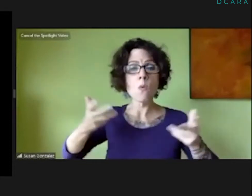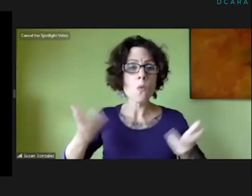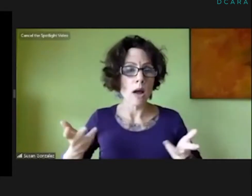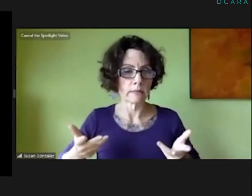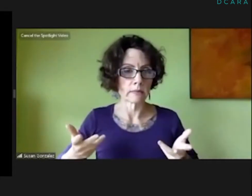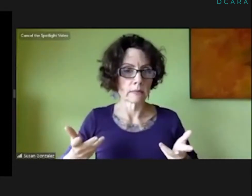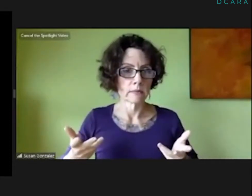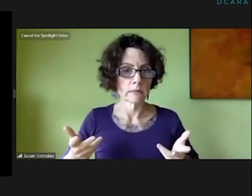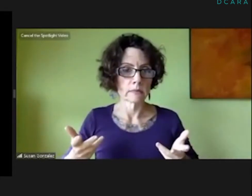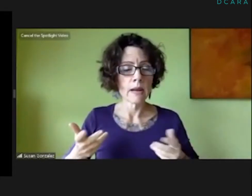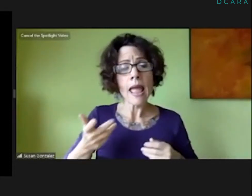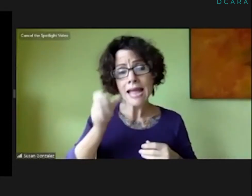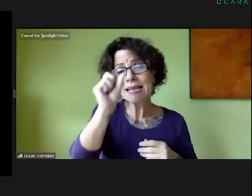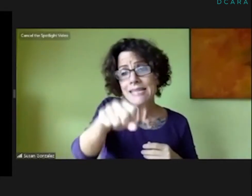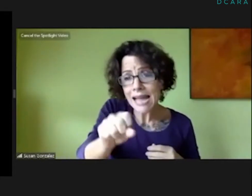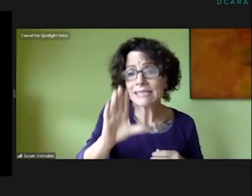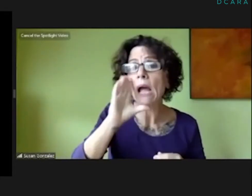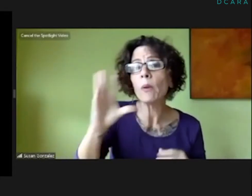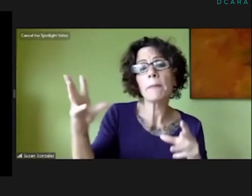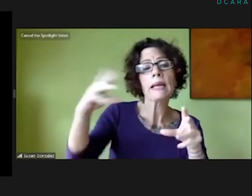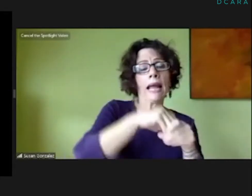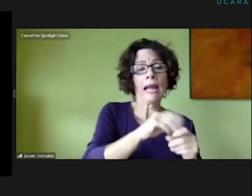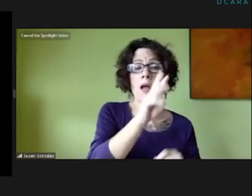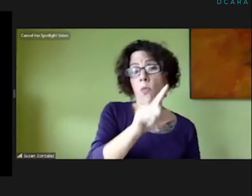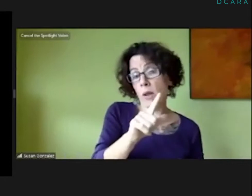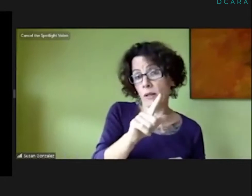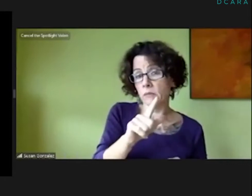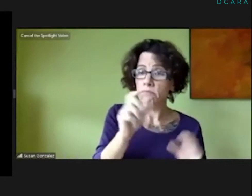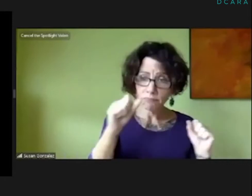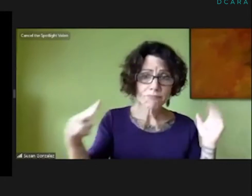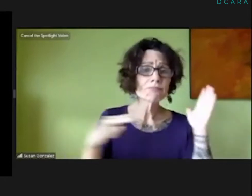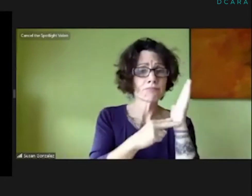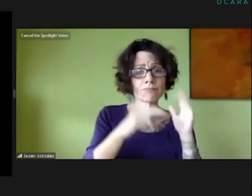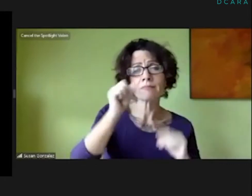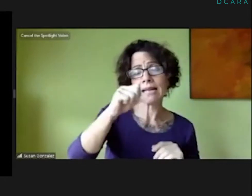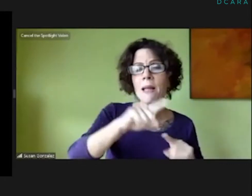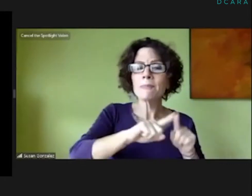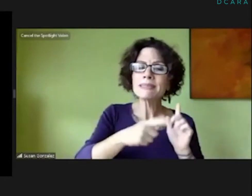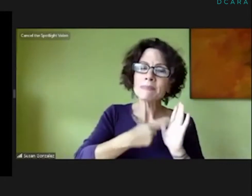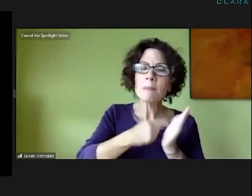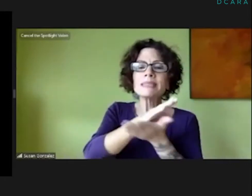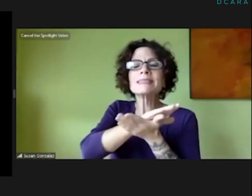Last on this list is essential people. It's critical to know who will get what.